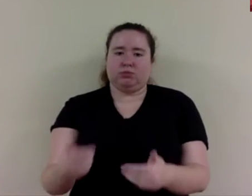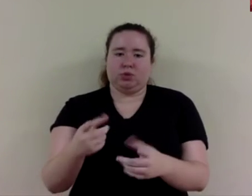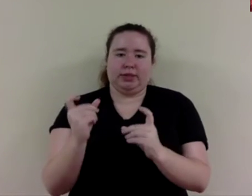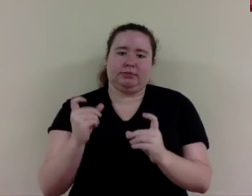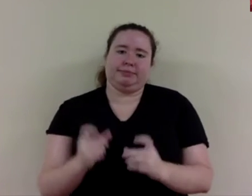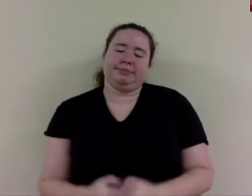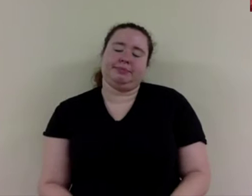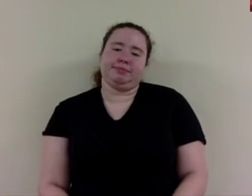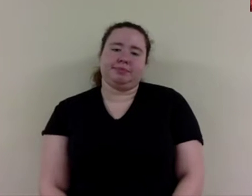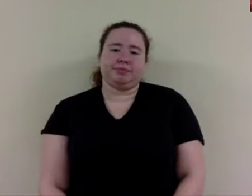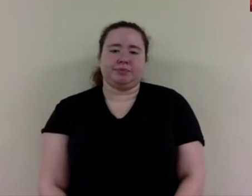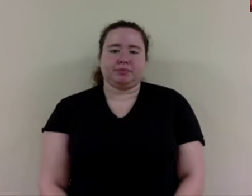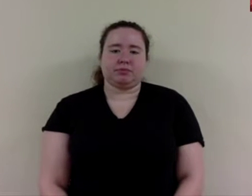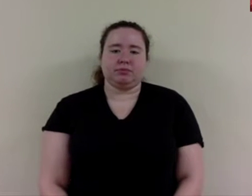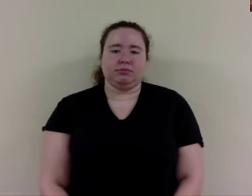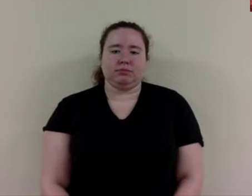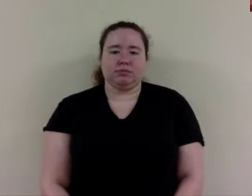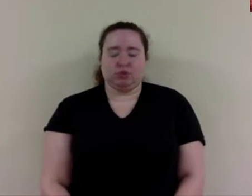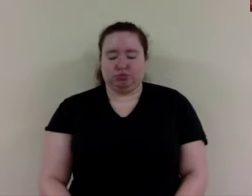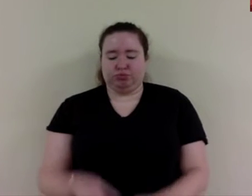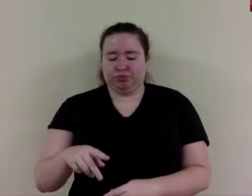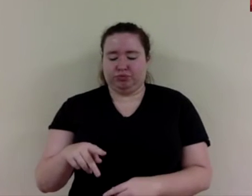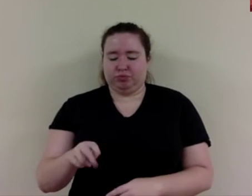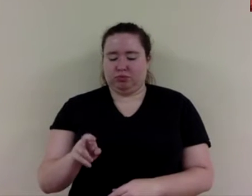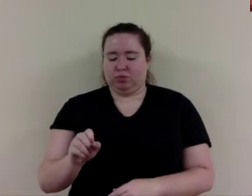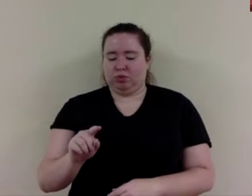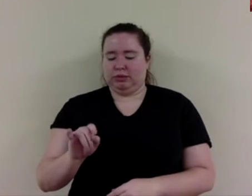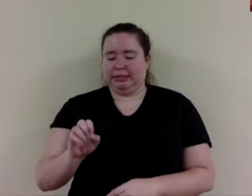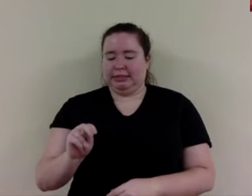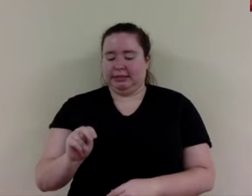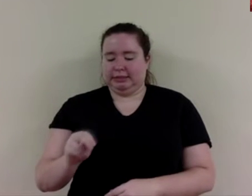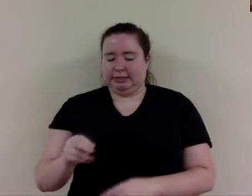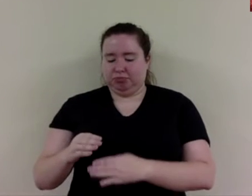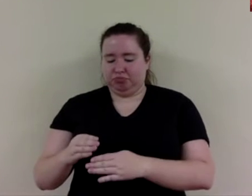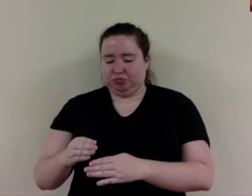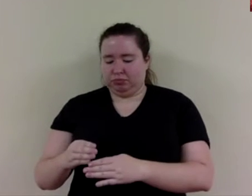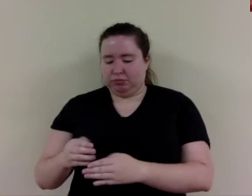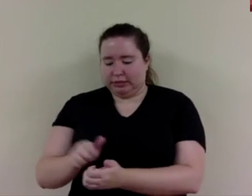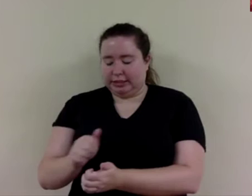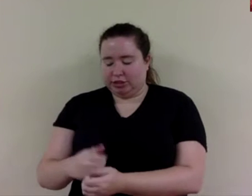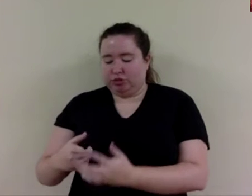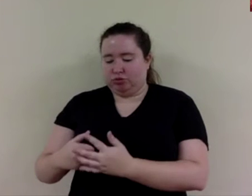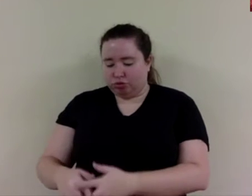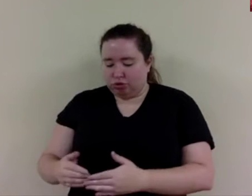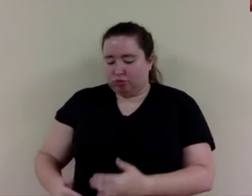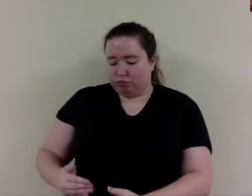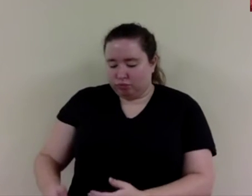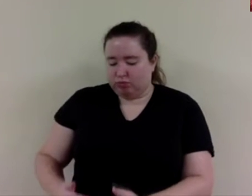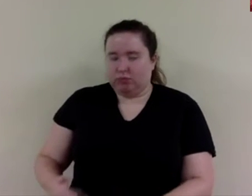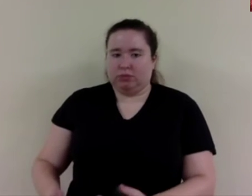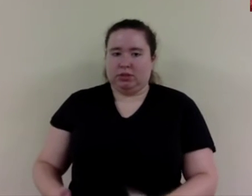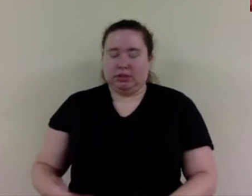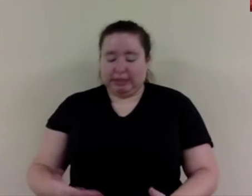system. After protein digestion has started and has proceeded to a sufficient degree, material at this